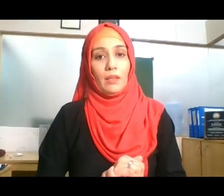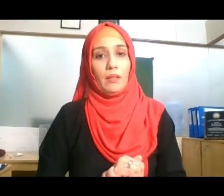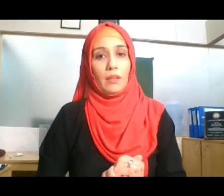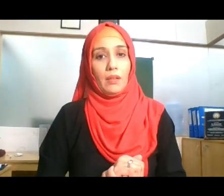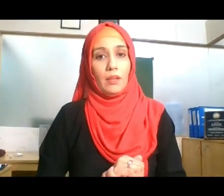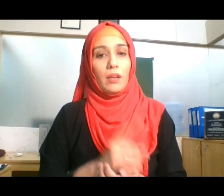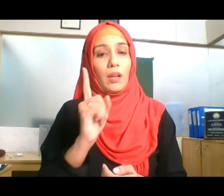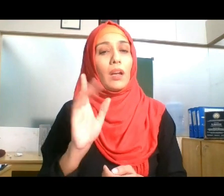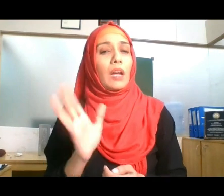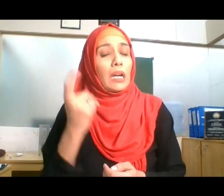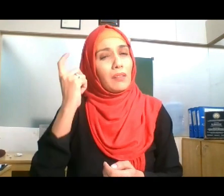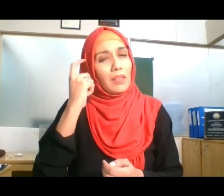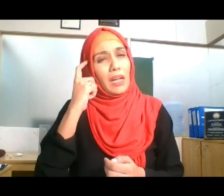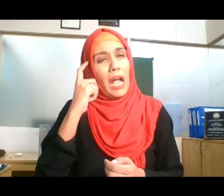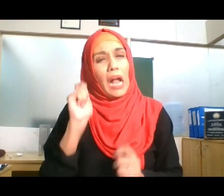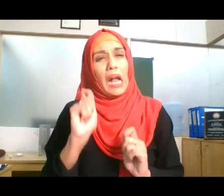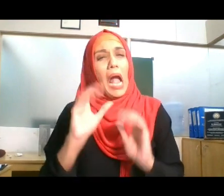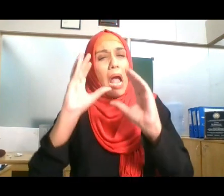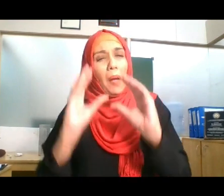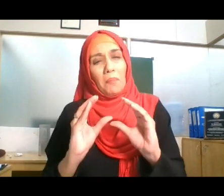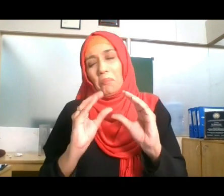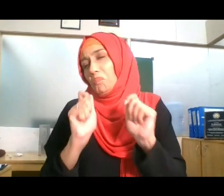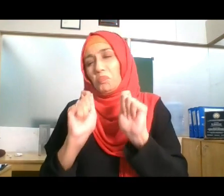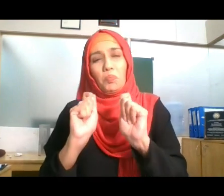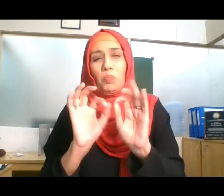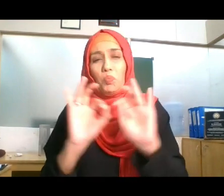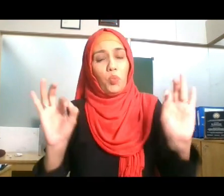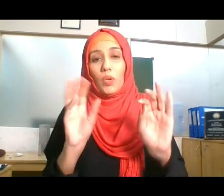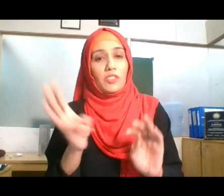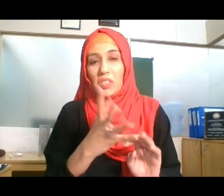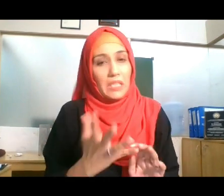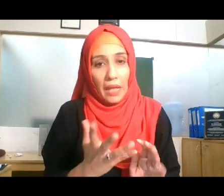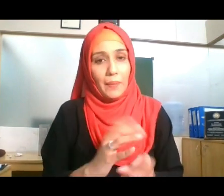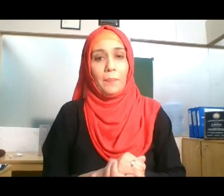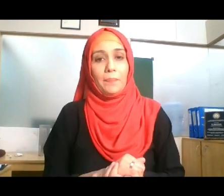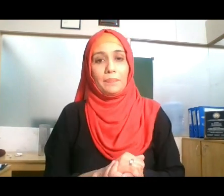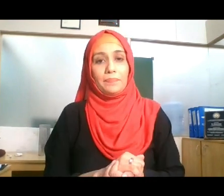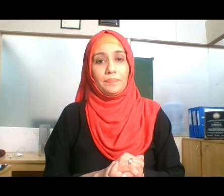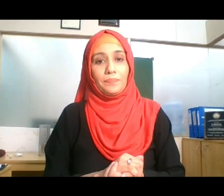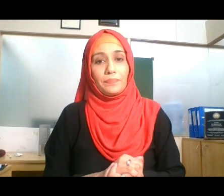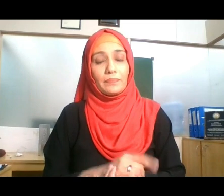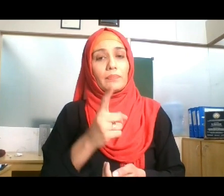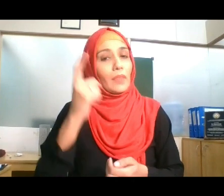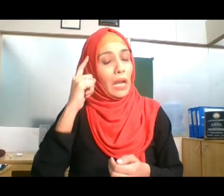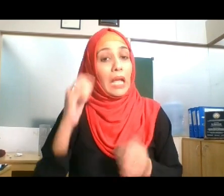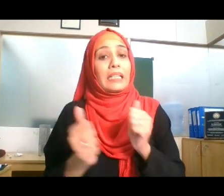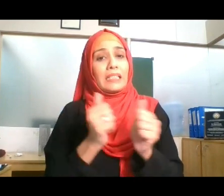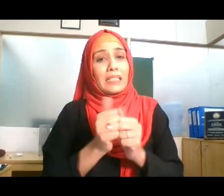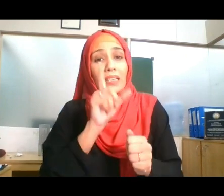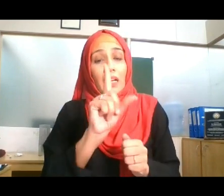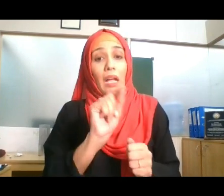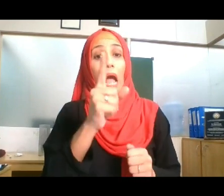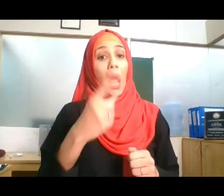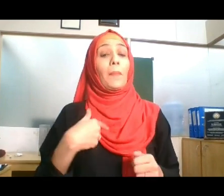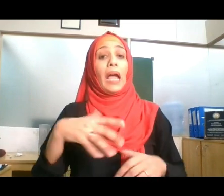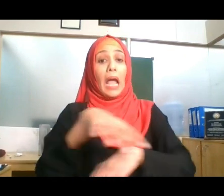hugely marginalized. They lack not only access, but they lack the ability